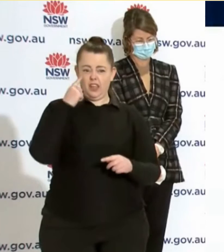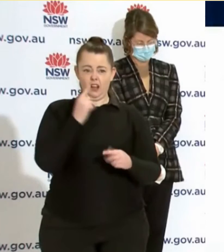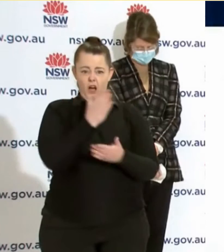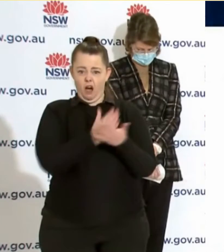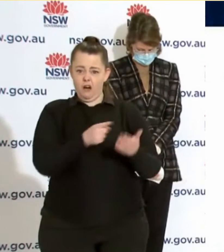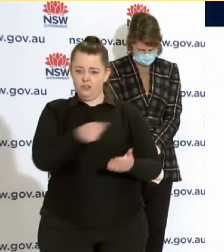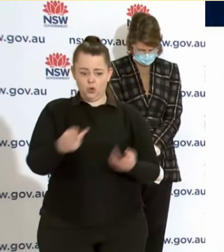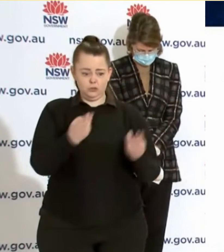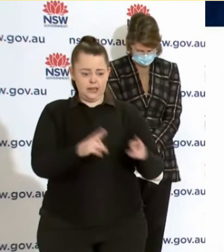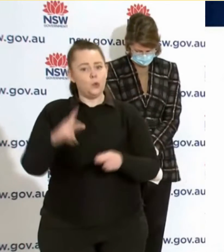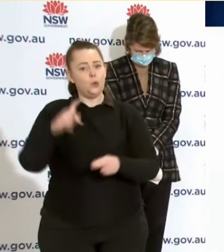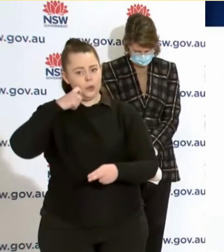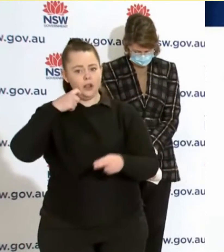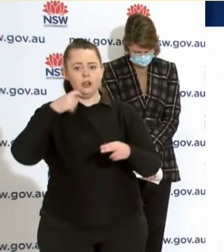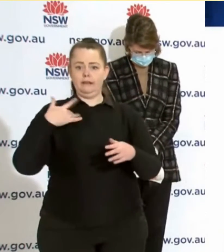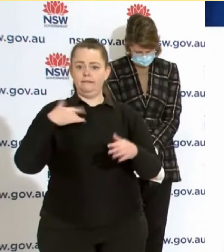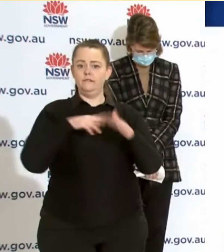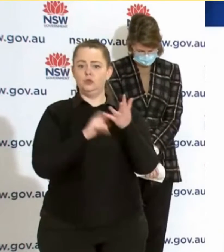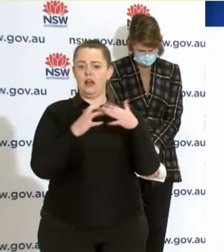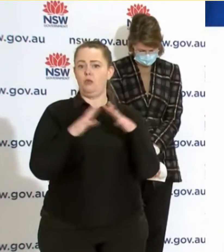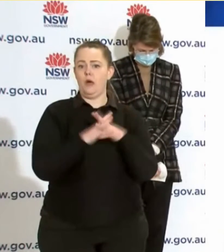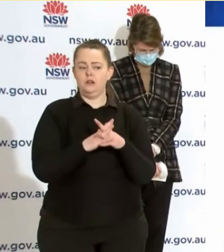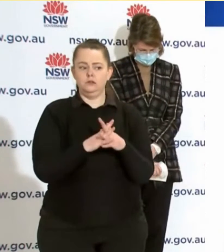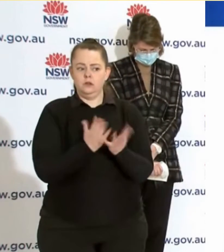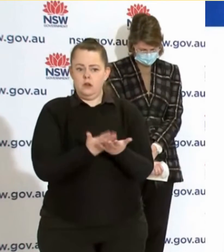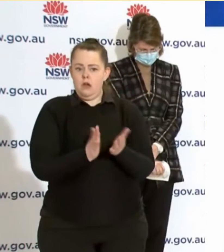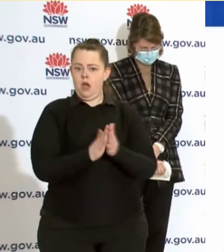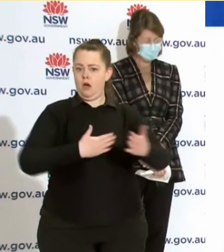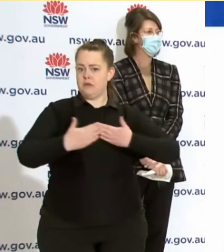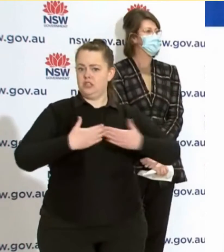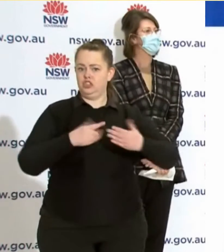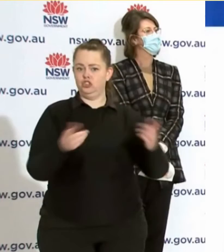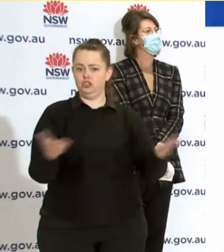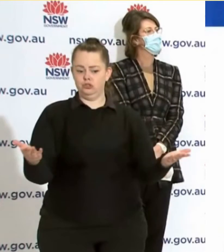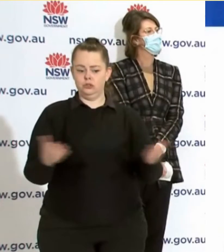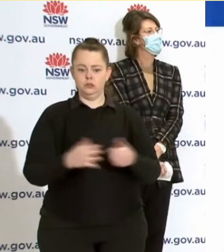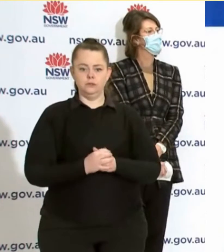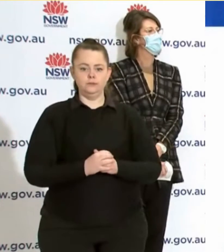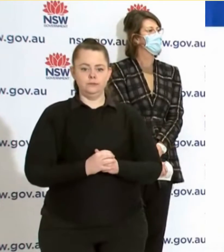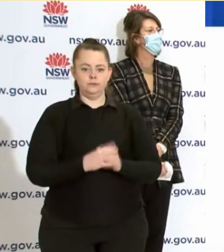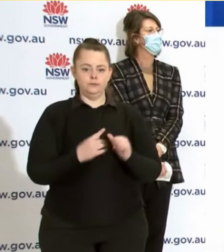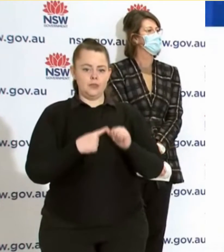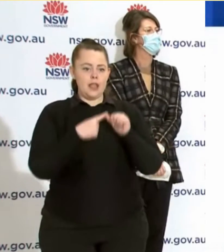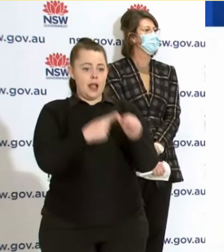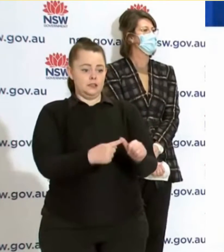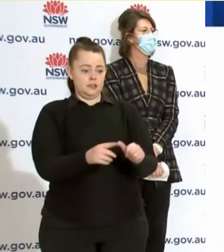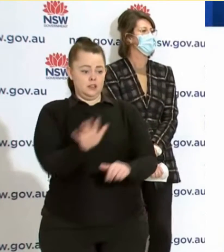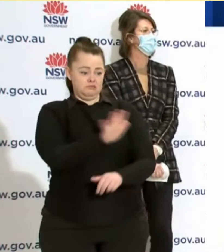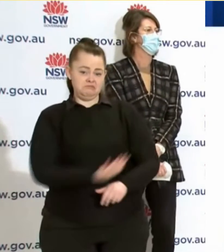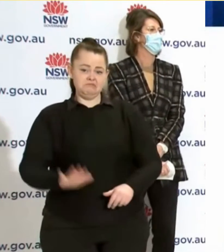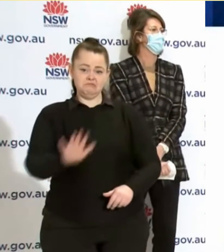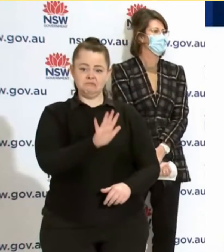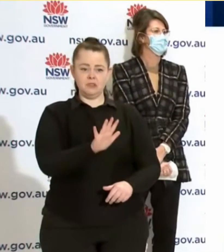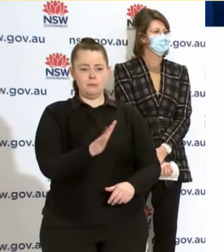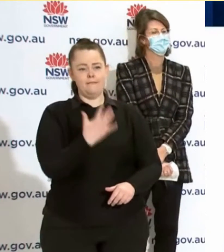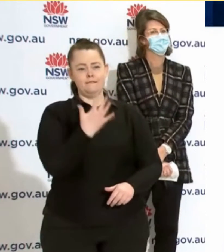work obviously goes on an ongoing basis, but the last figure I looked at was the rate of hospitalisation is around 5.5% at the